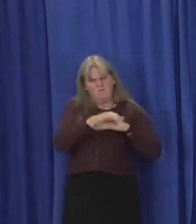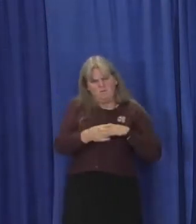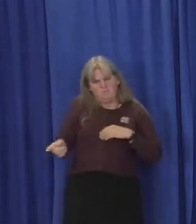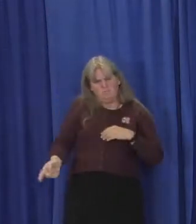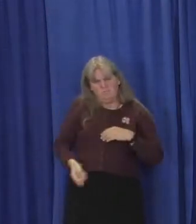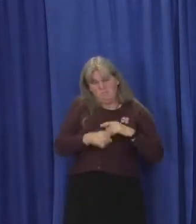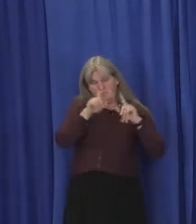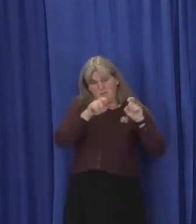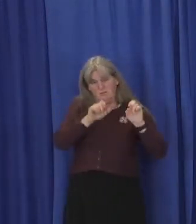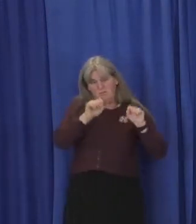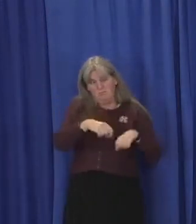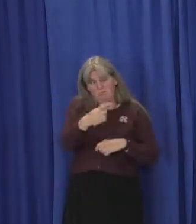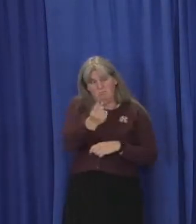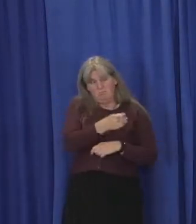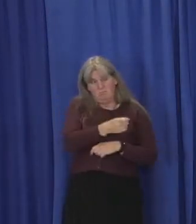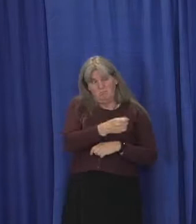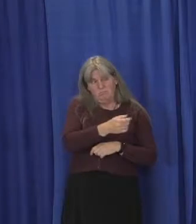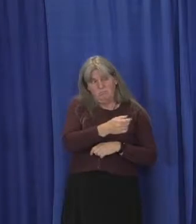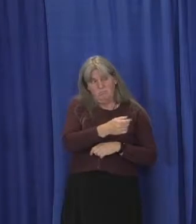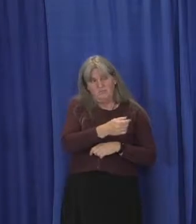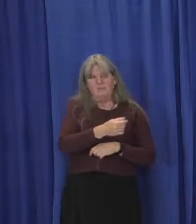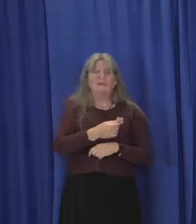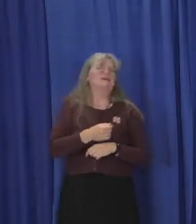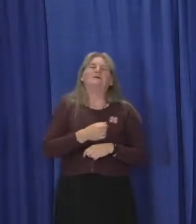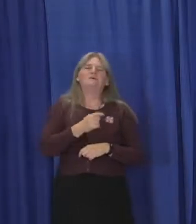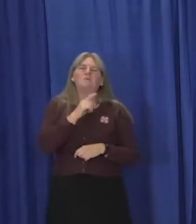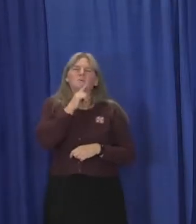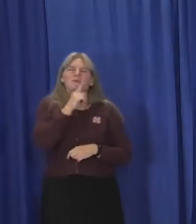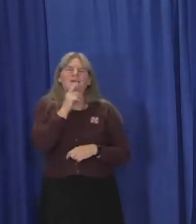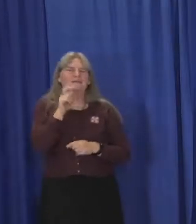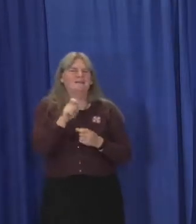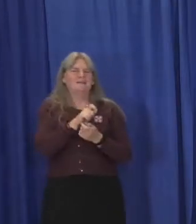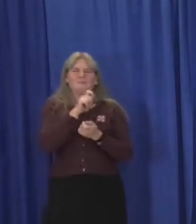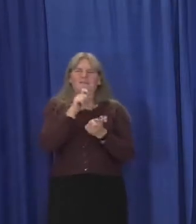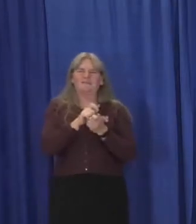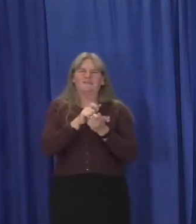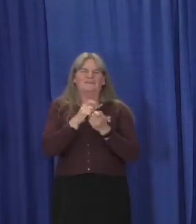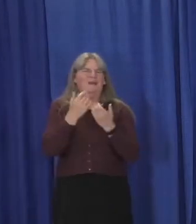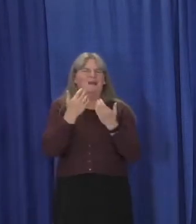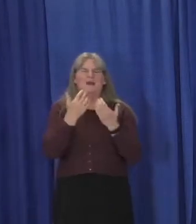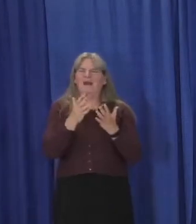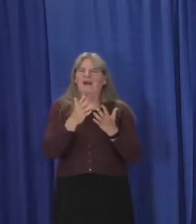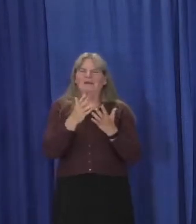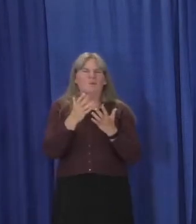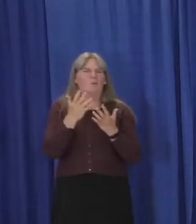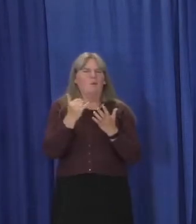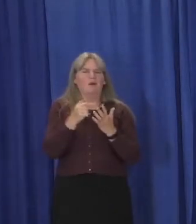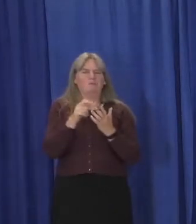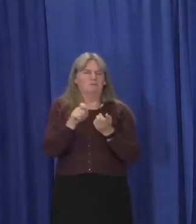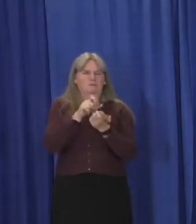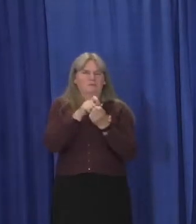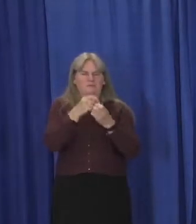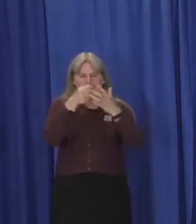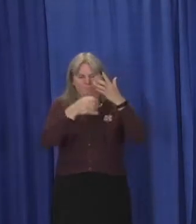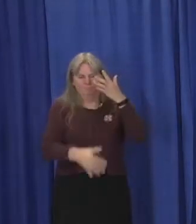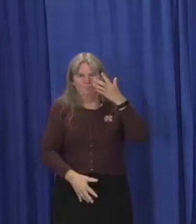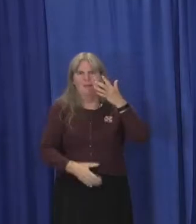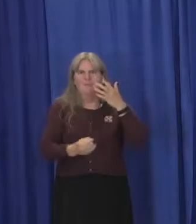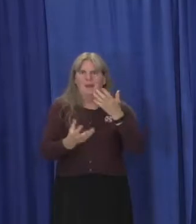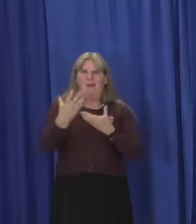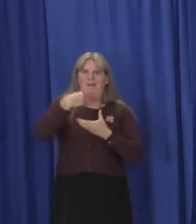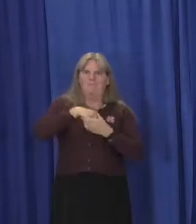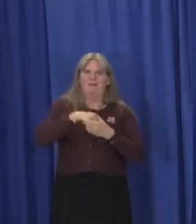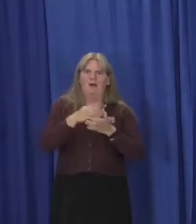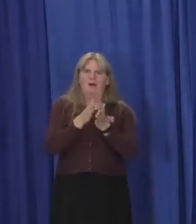for COVID-19? So I really don't want to get into all the technicalities of the Public Health and Safety Act because there are many,